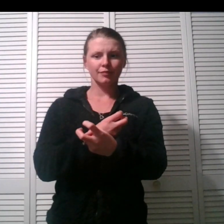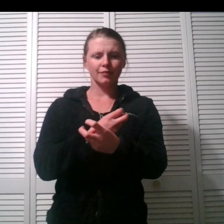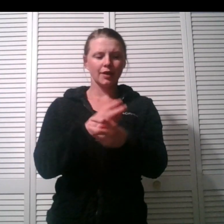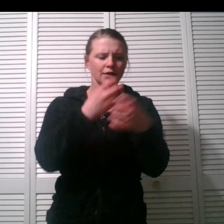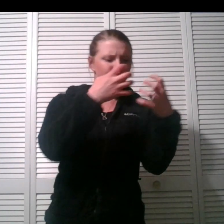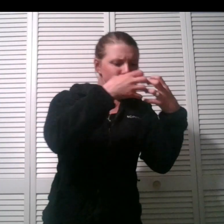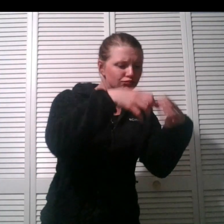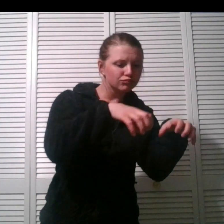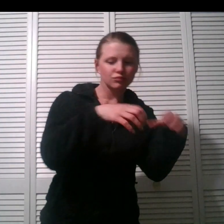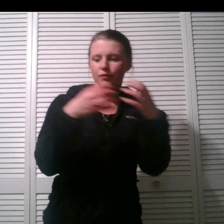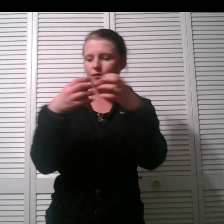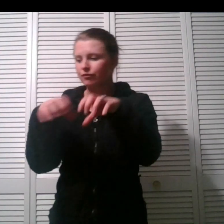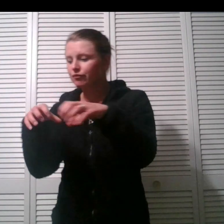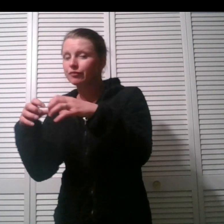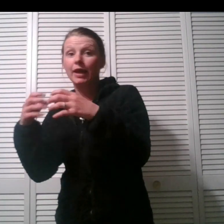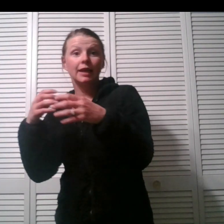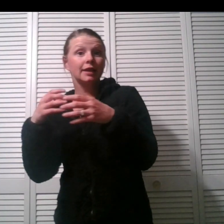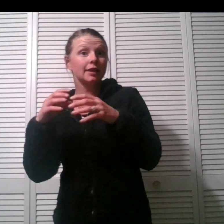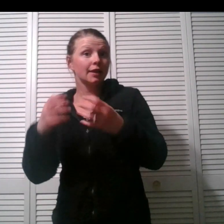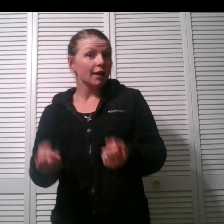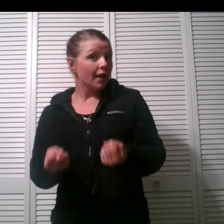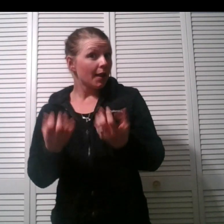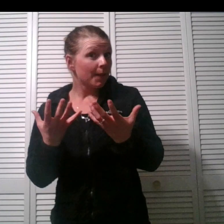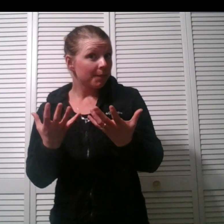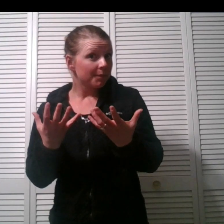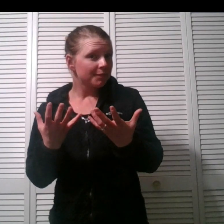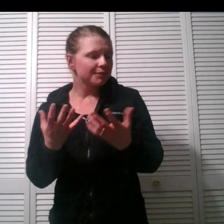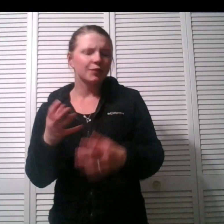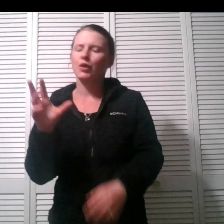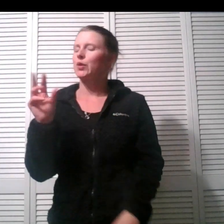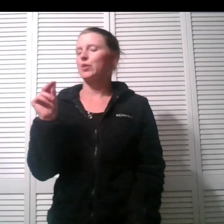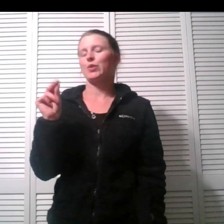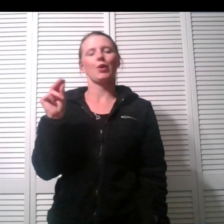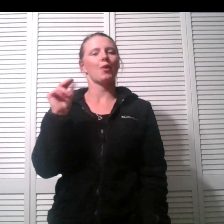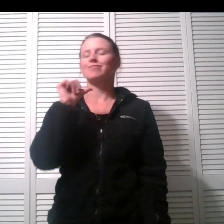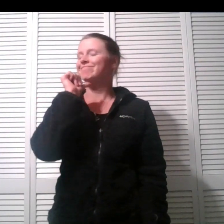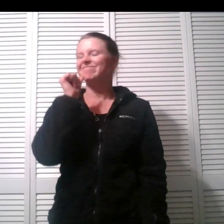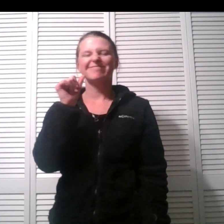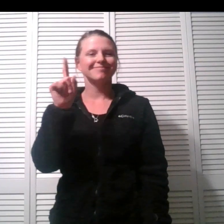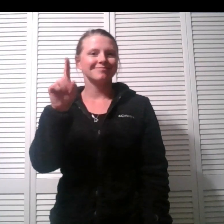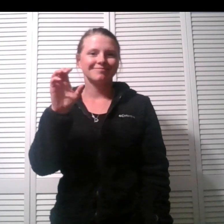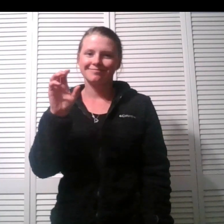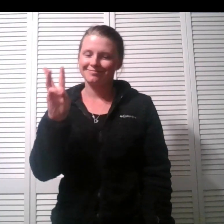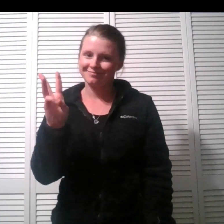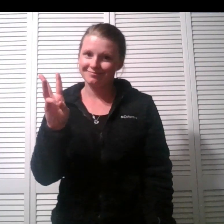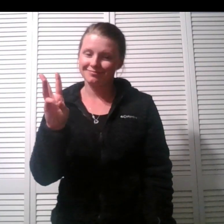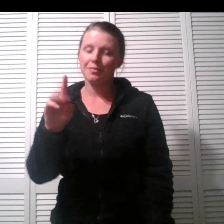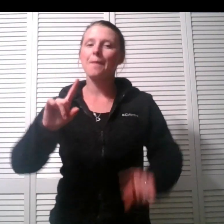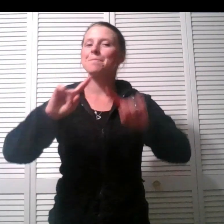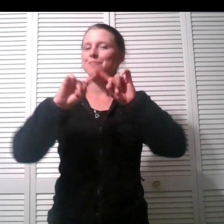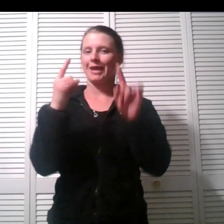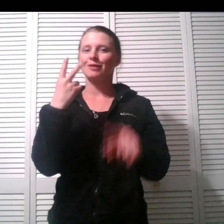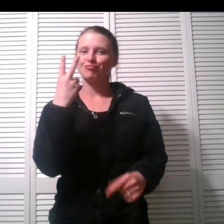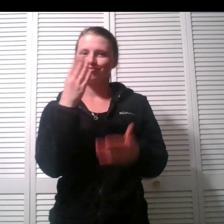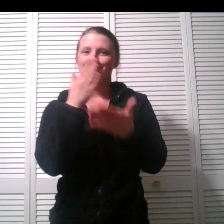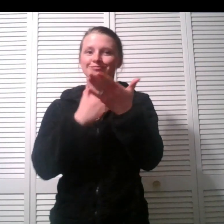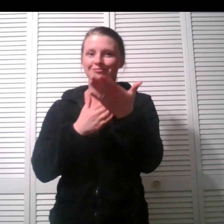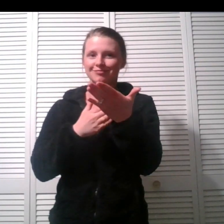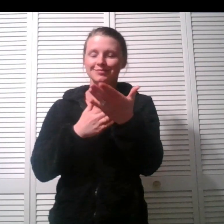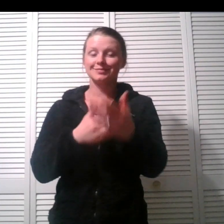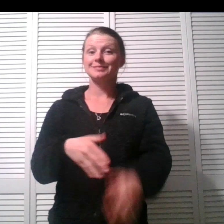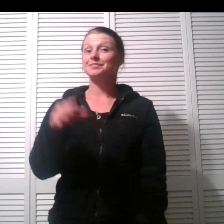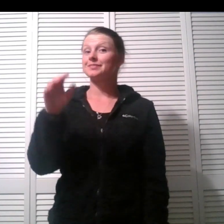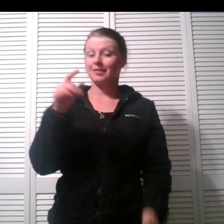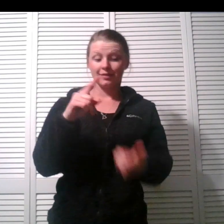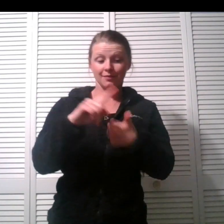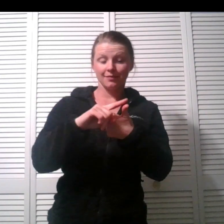206. The human skeleton can be broken down into two parts, the axial